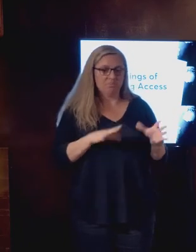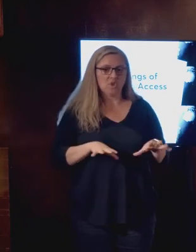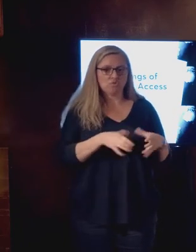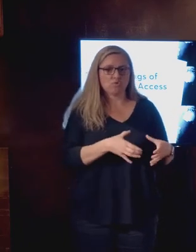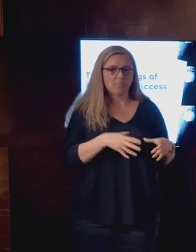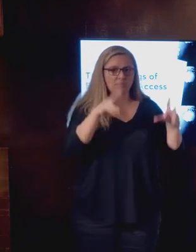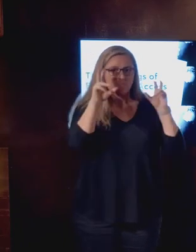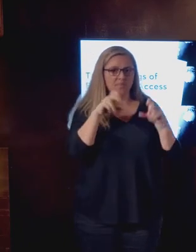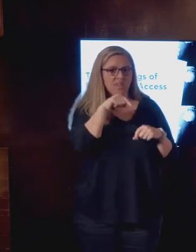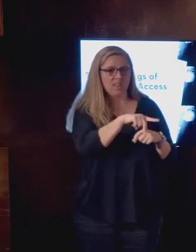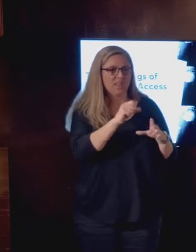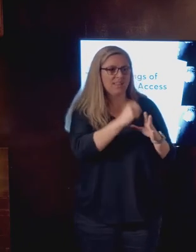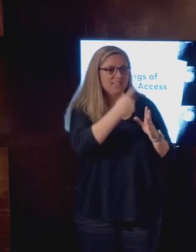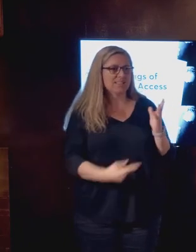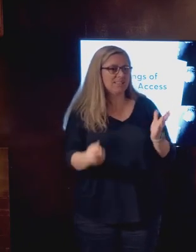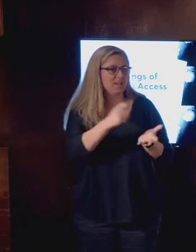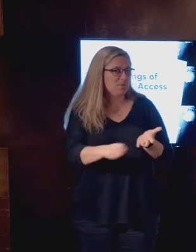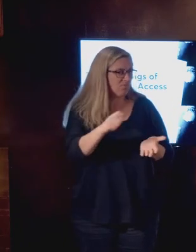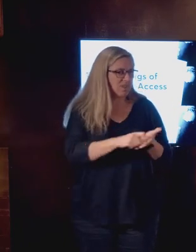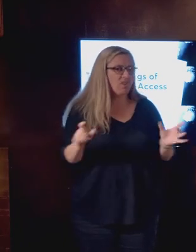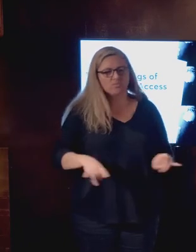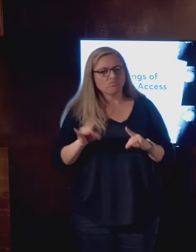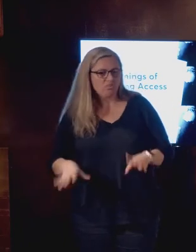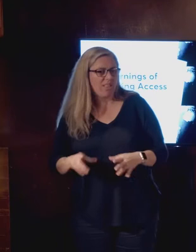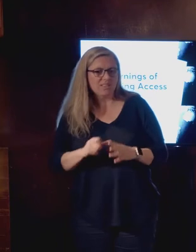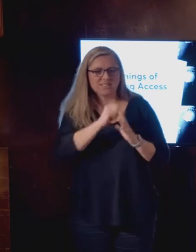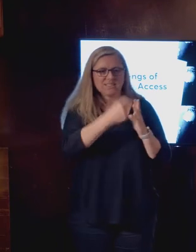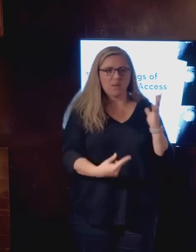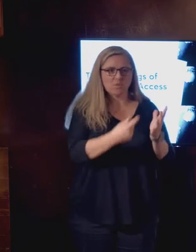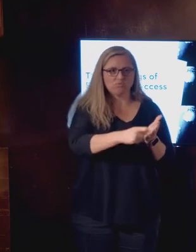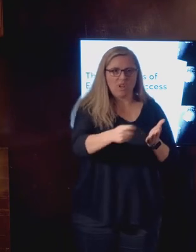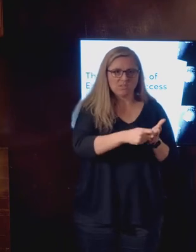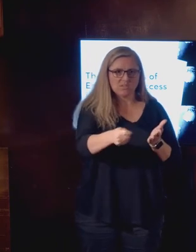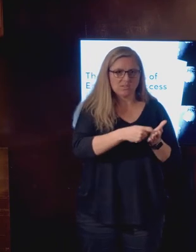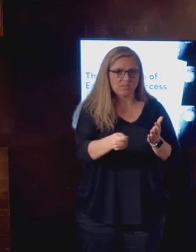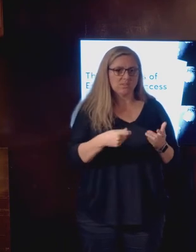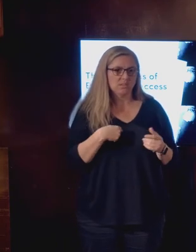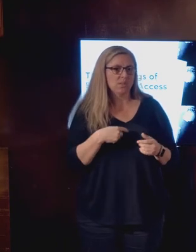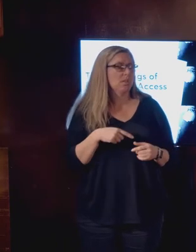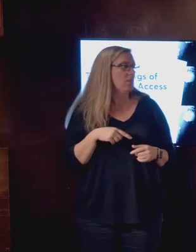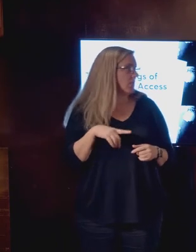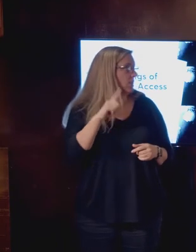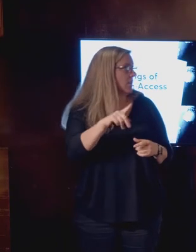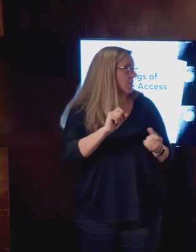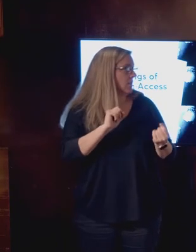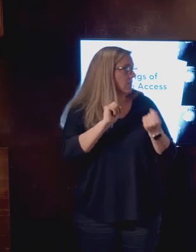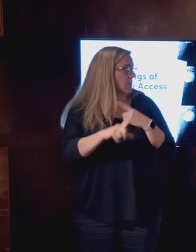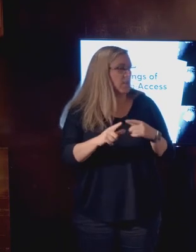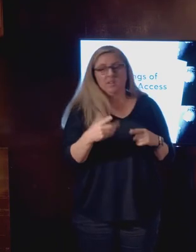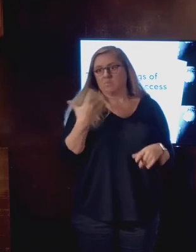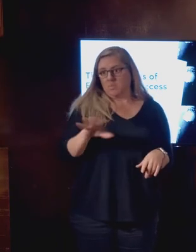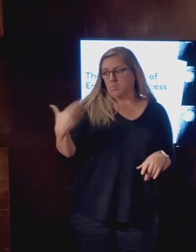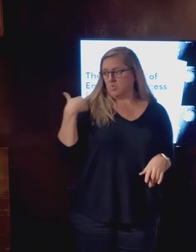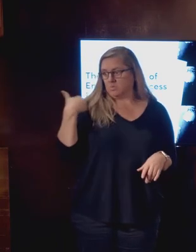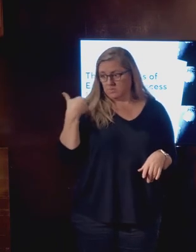called Disabled Writers or Australian Disabled Writers, and I always send that on if people want to do